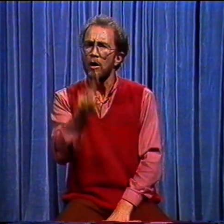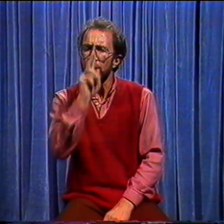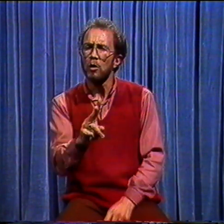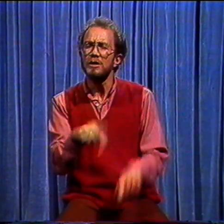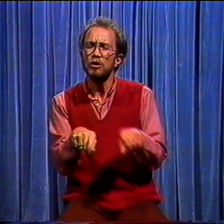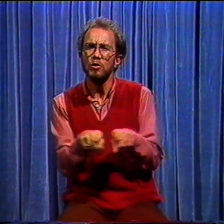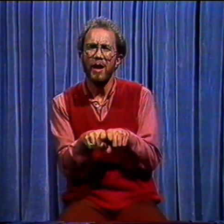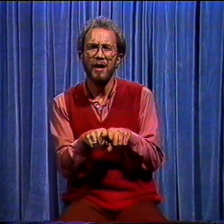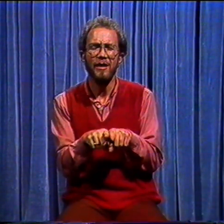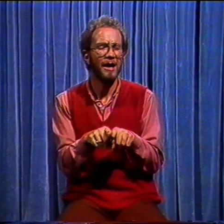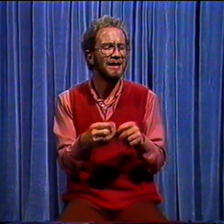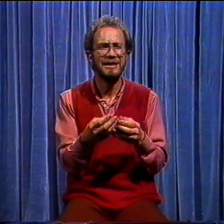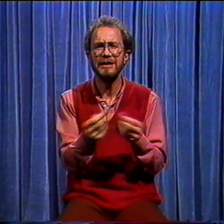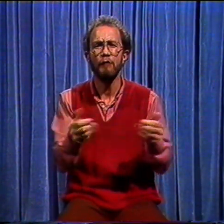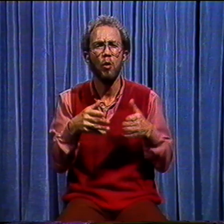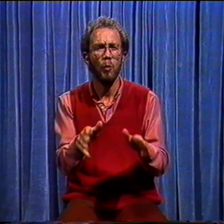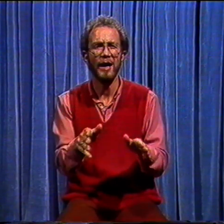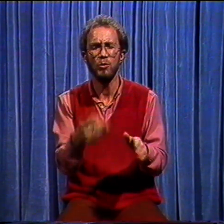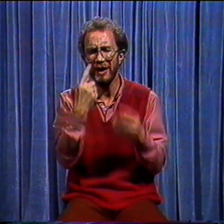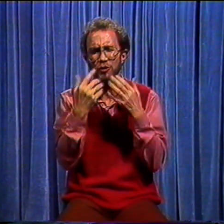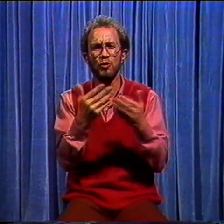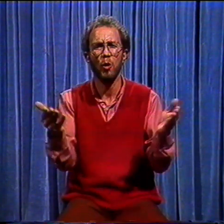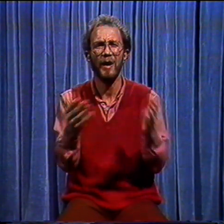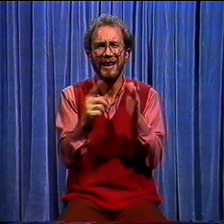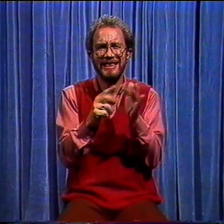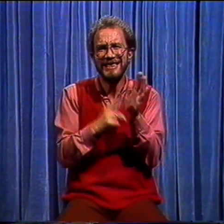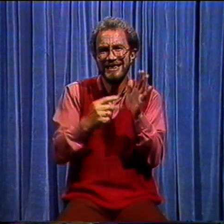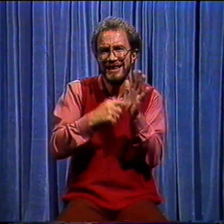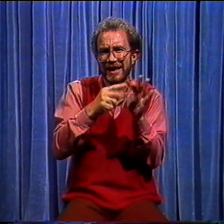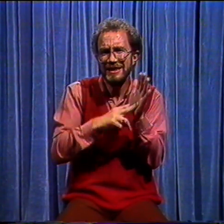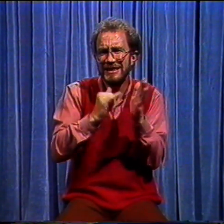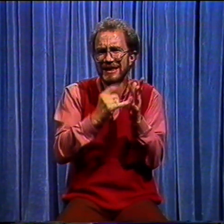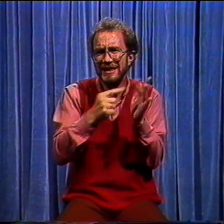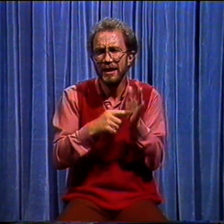You'll have noticed as well, there are several ways that we can show intensity.